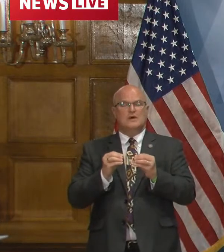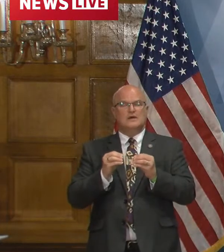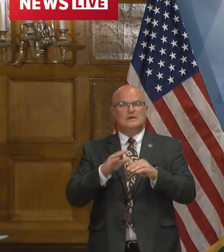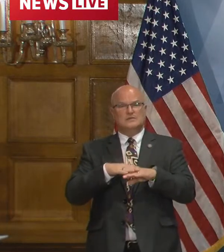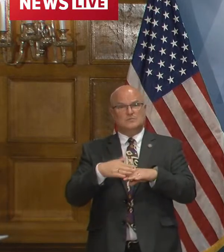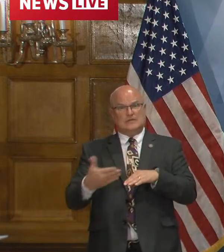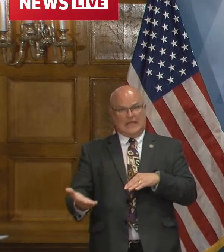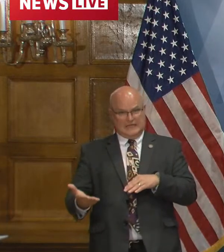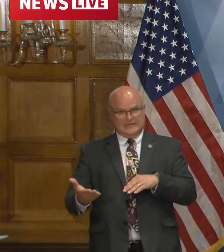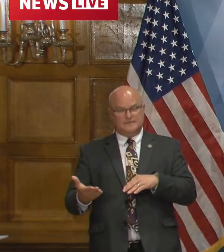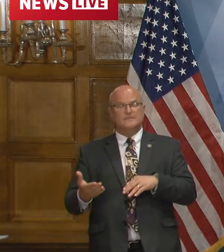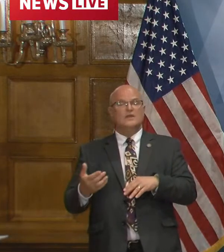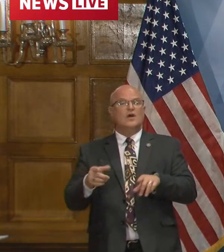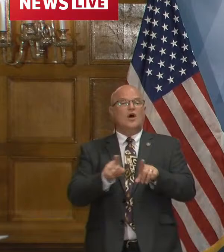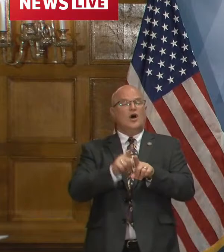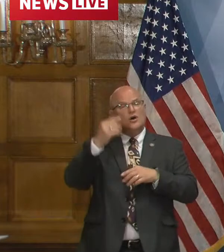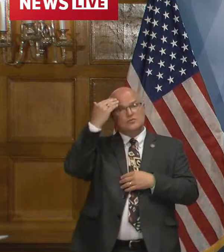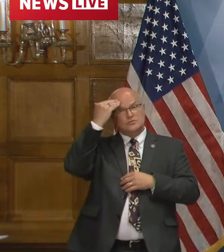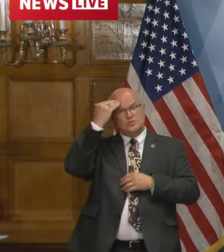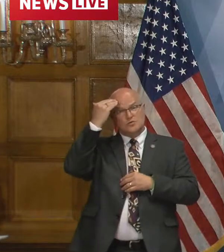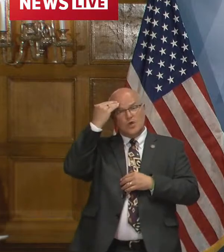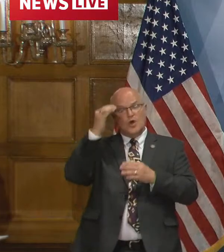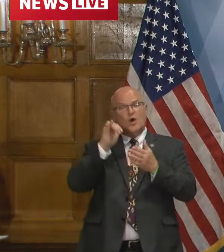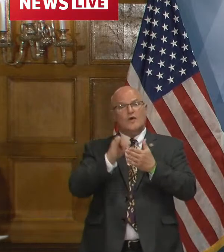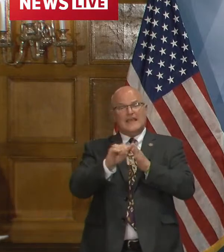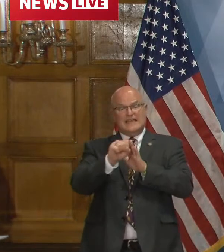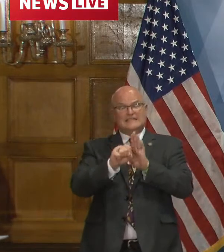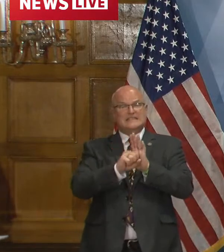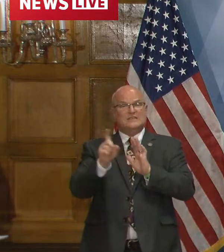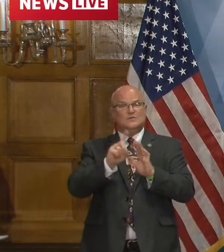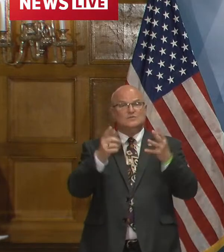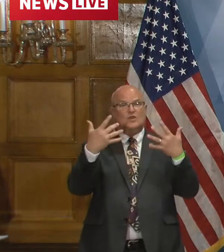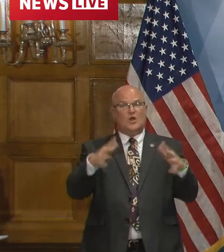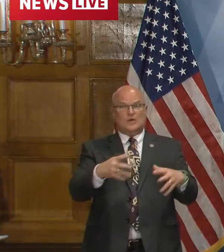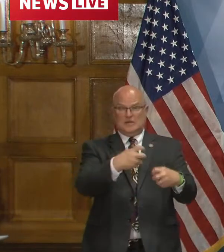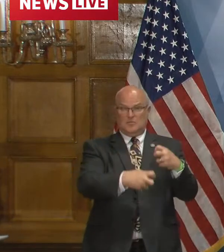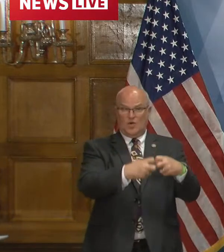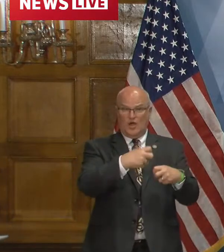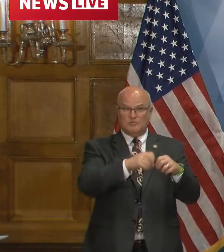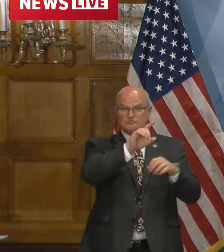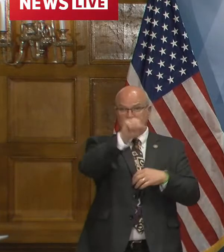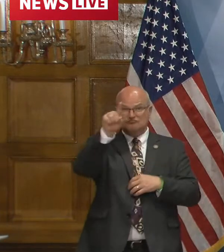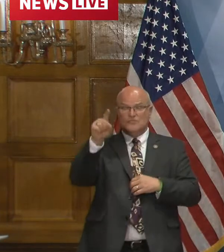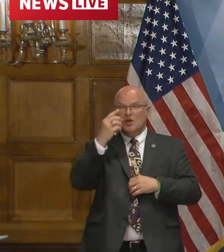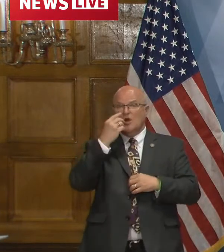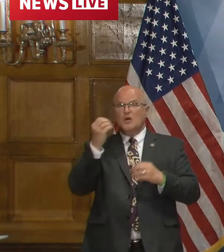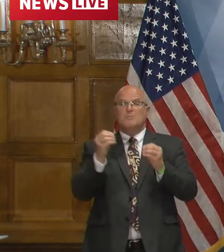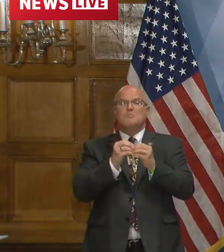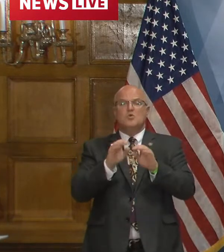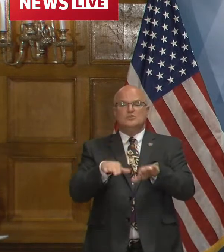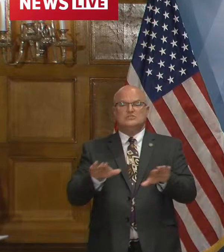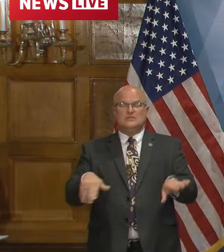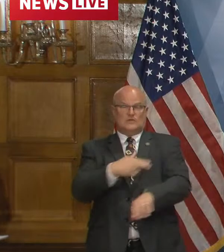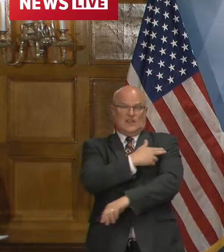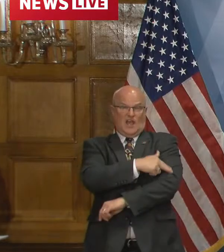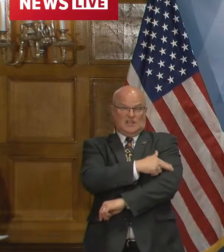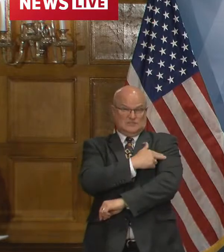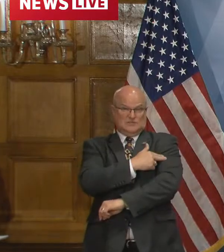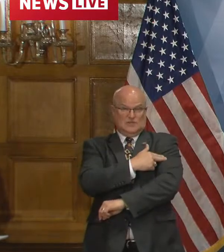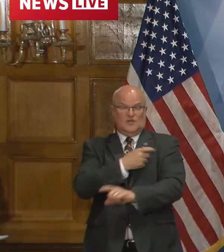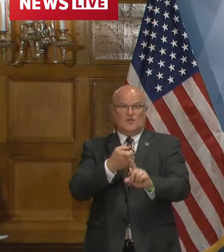and morbidity. We also know that in states where this is already a problem, we're seeing more children being